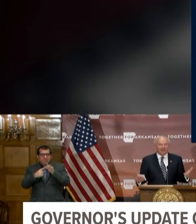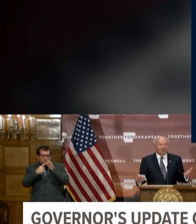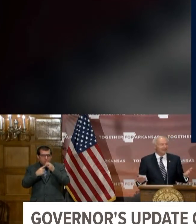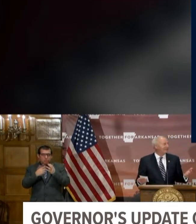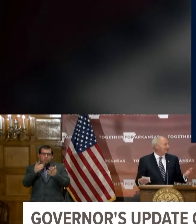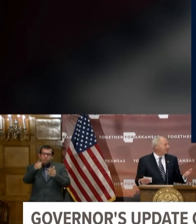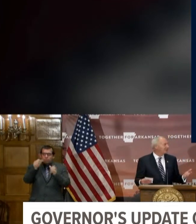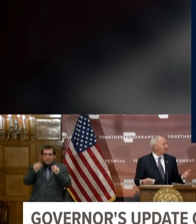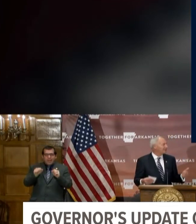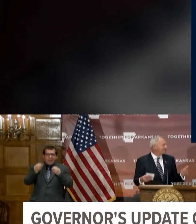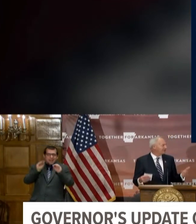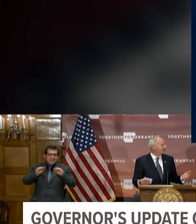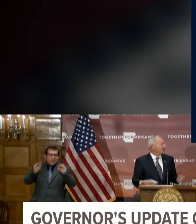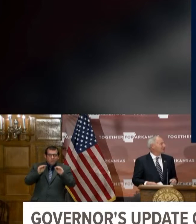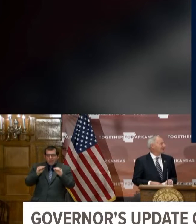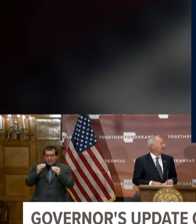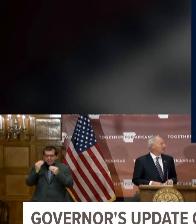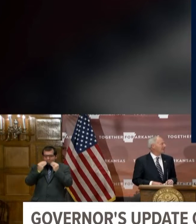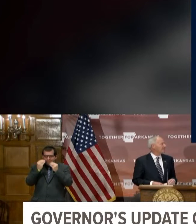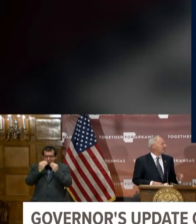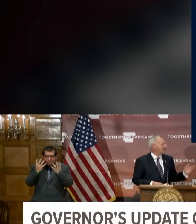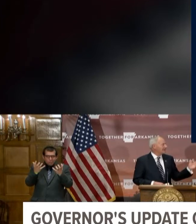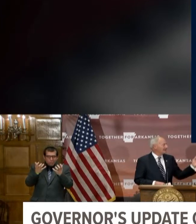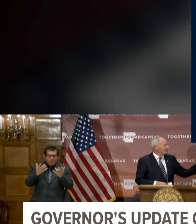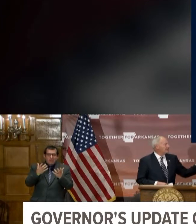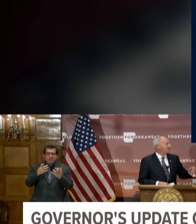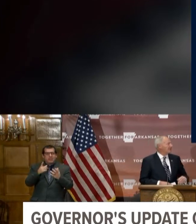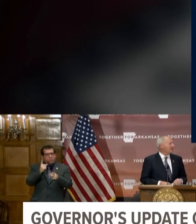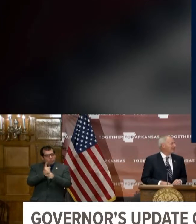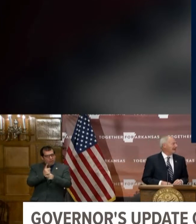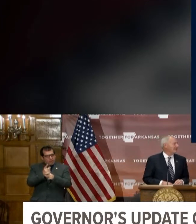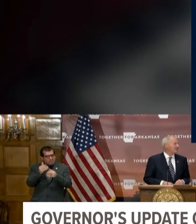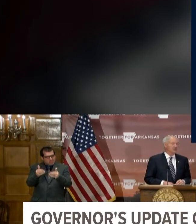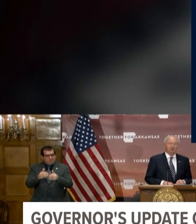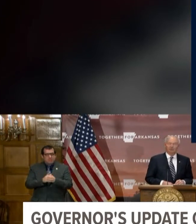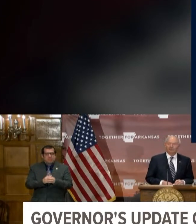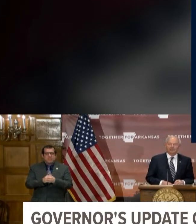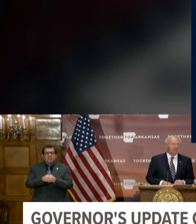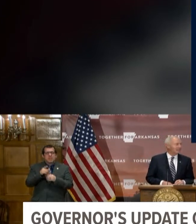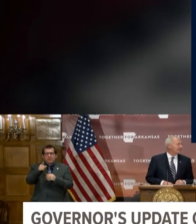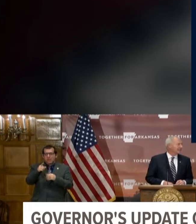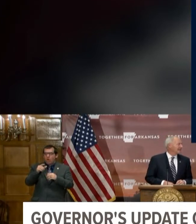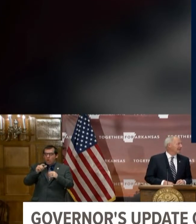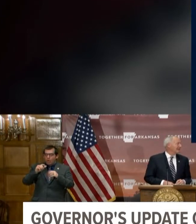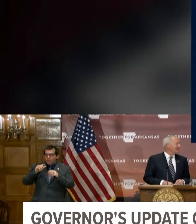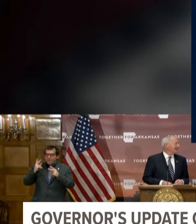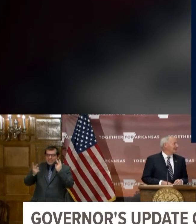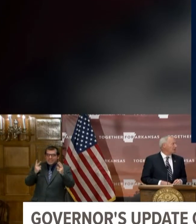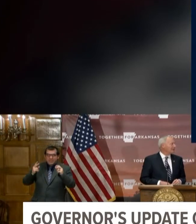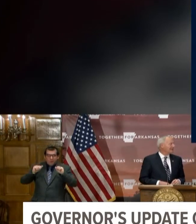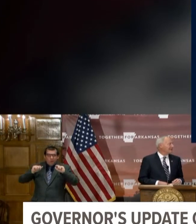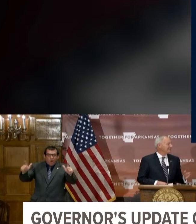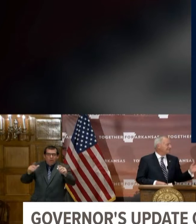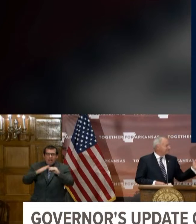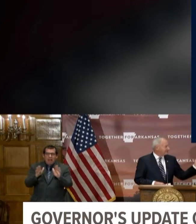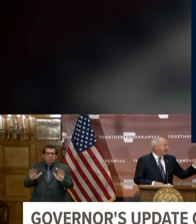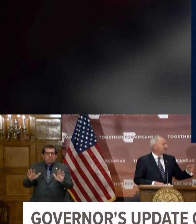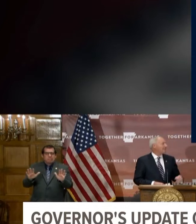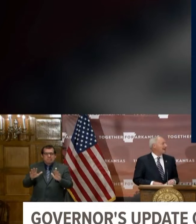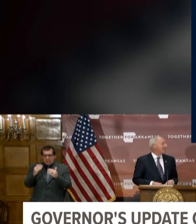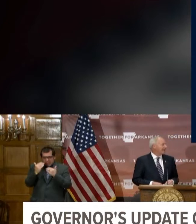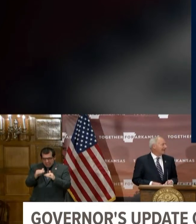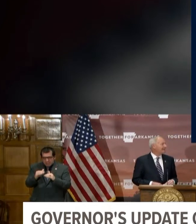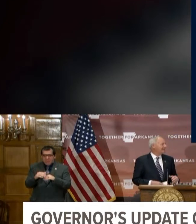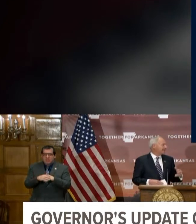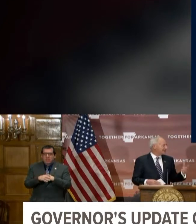you can decorate if you wish, but do it the right way. Limit the number of houses children visit. Only eat